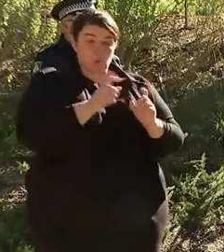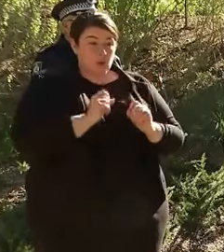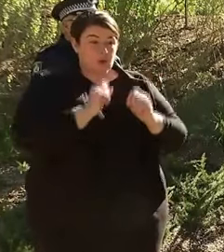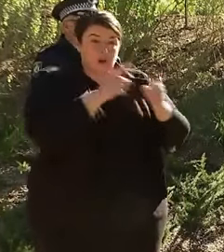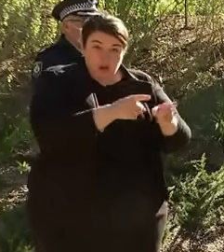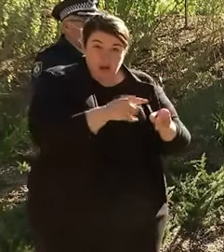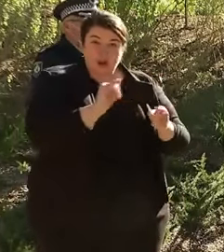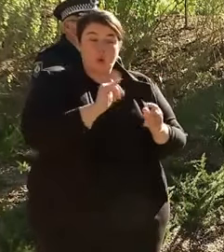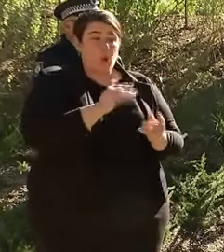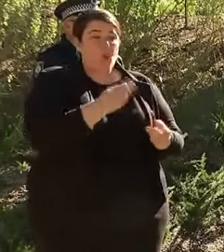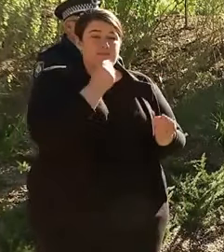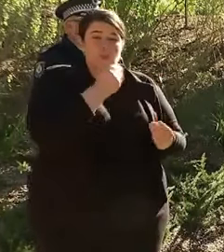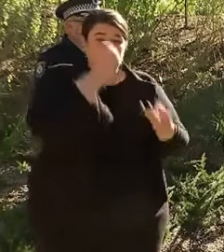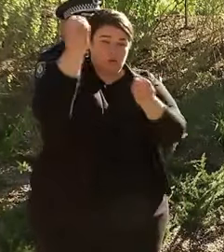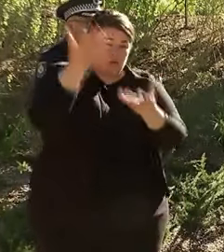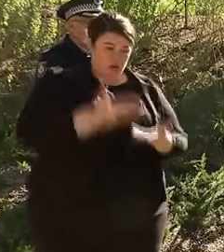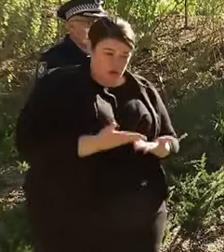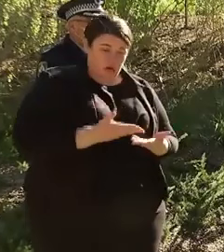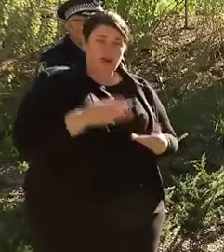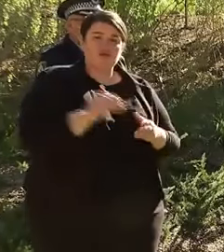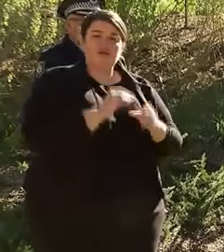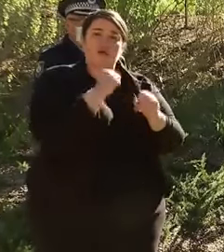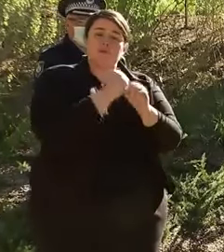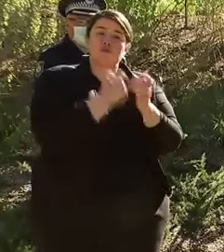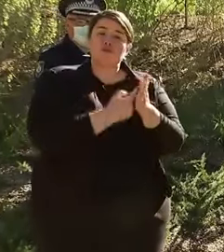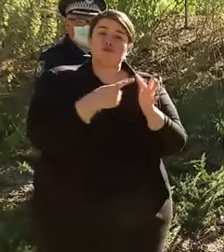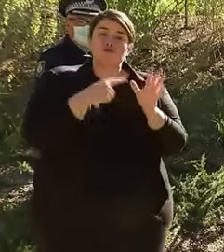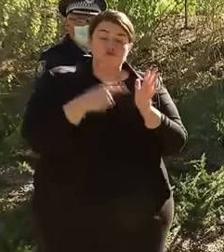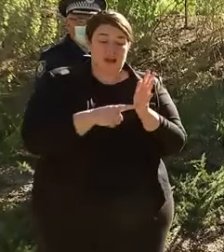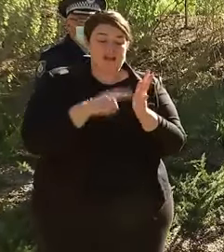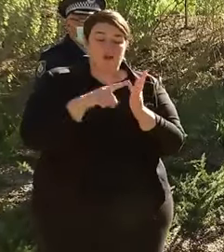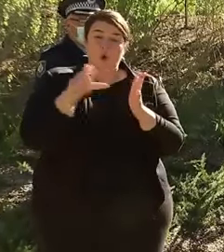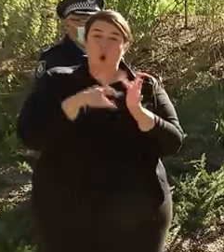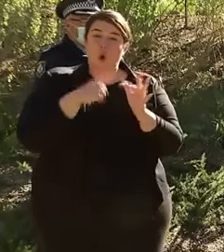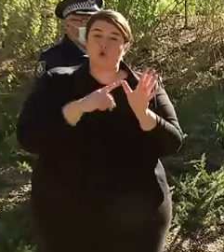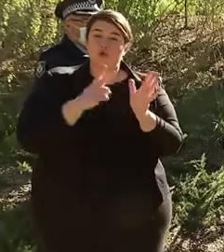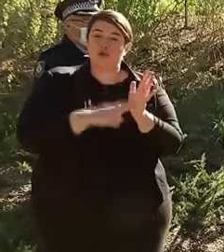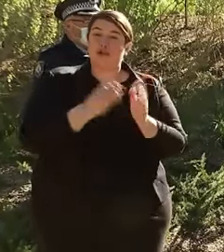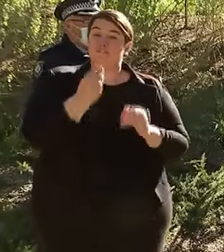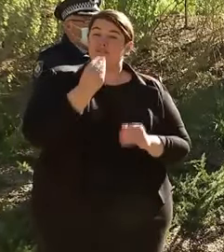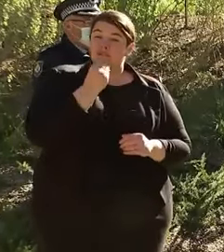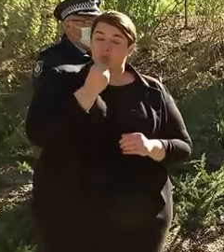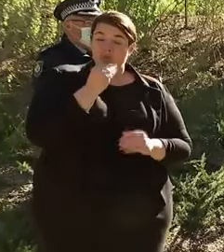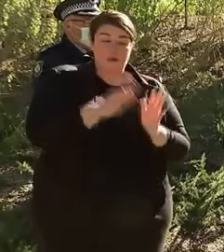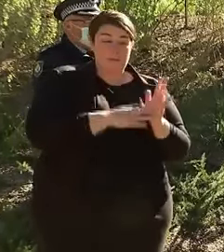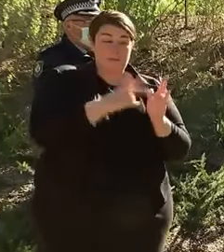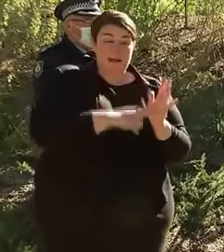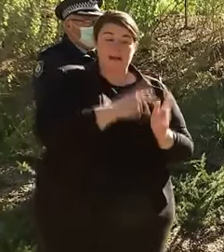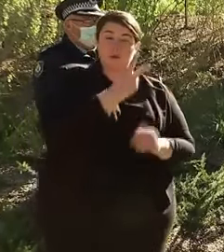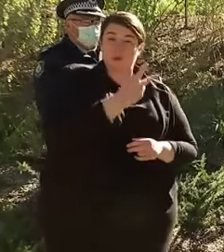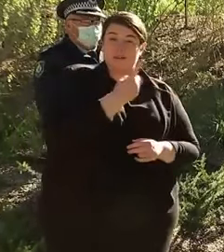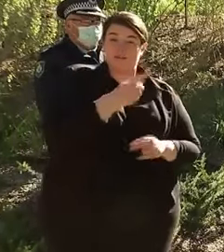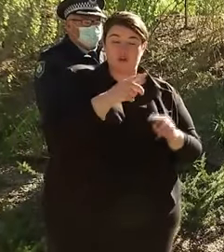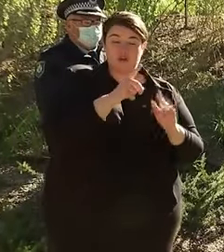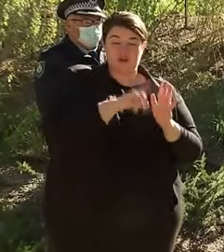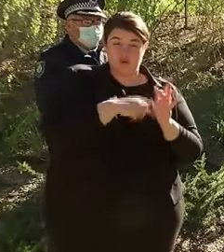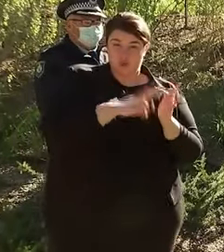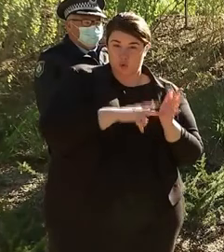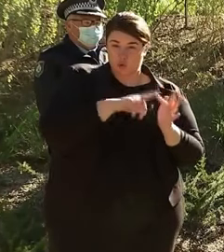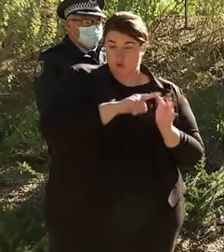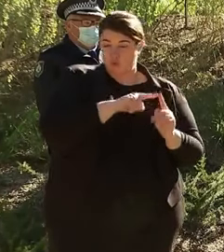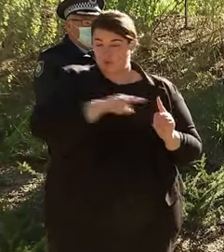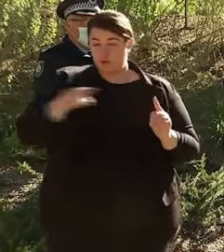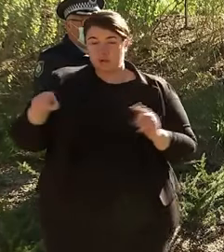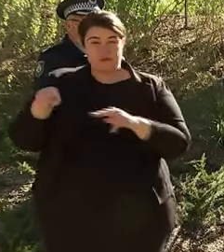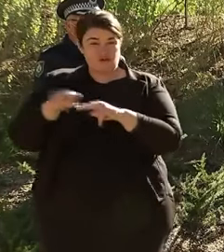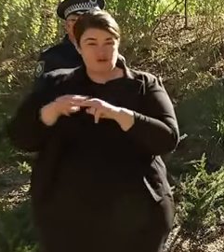or directly received a delivery from Great Ocean Foods from Monday the 21st of June to Friday the 21st